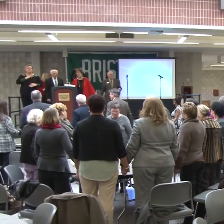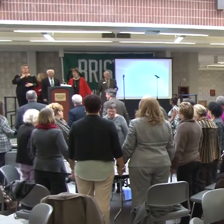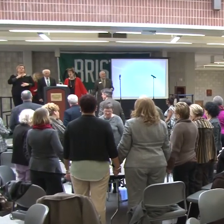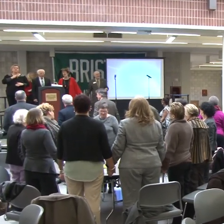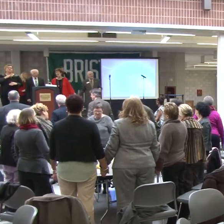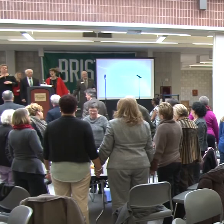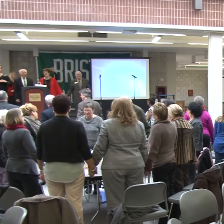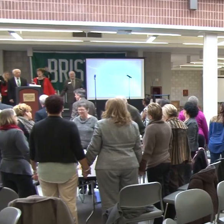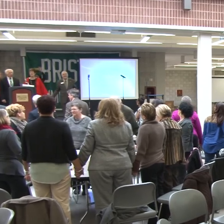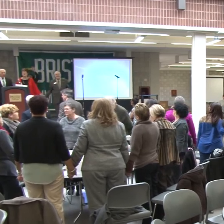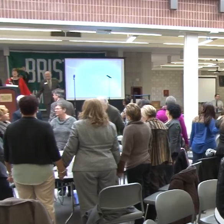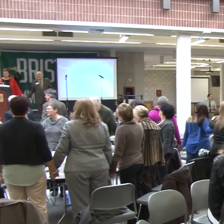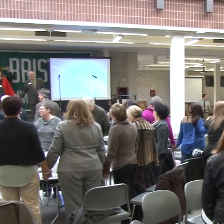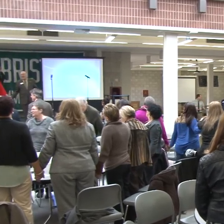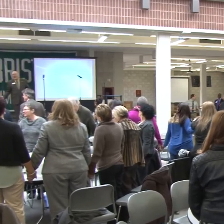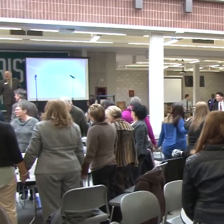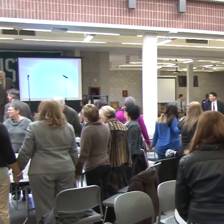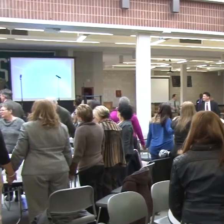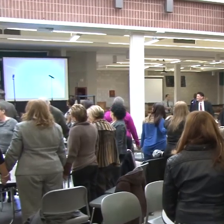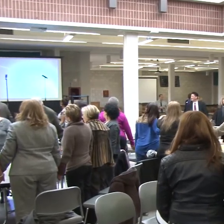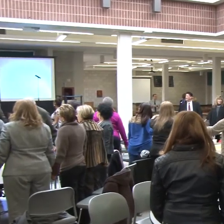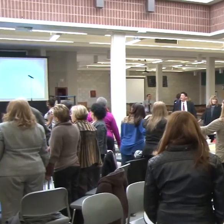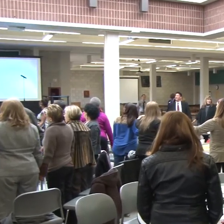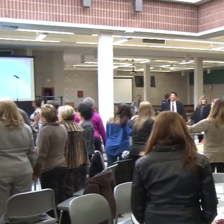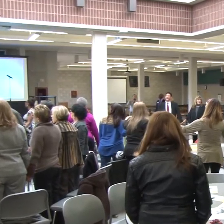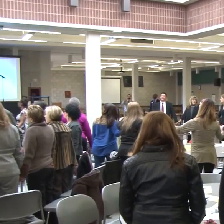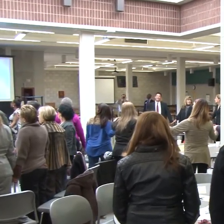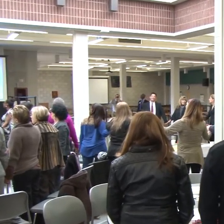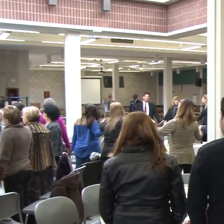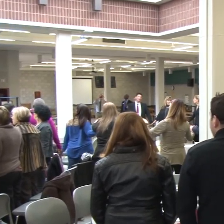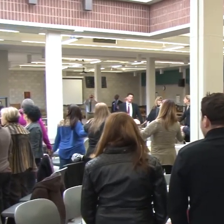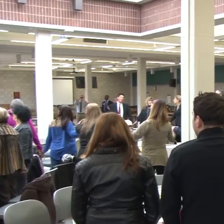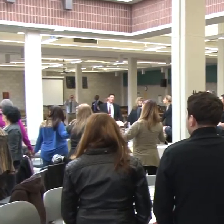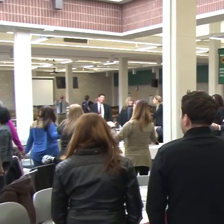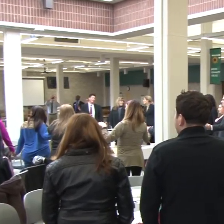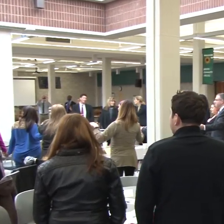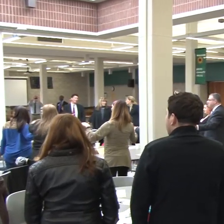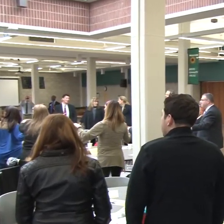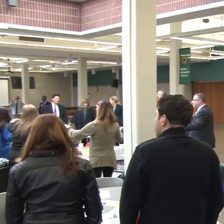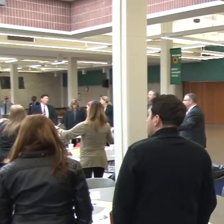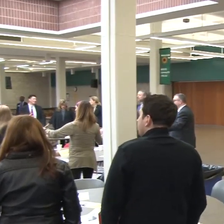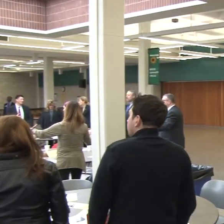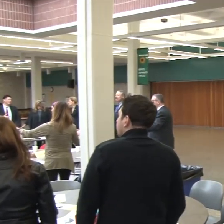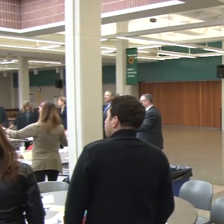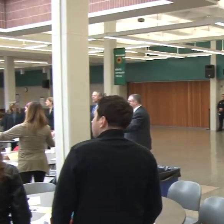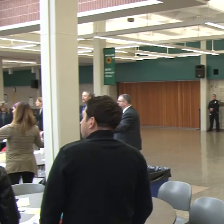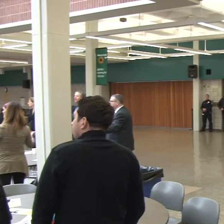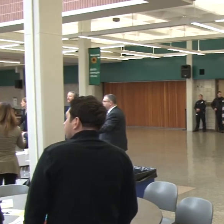heart, I shall be.